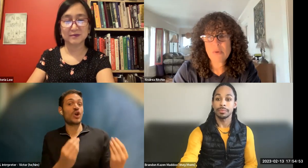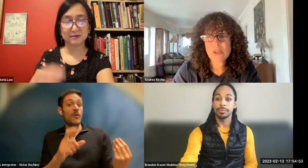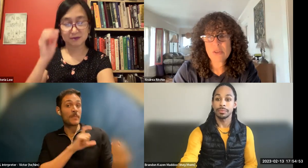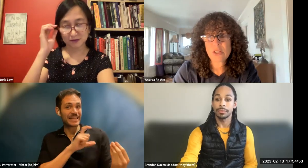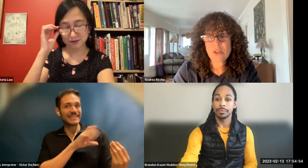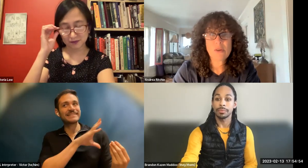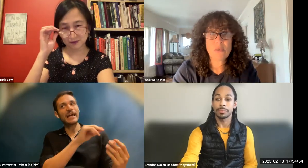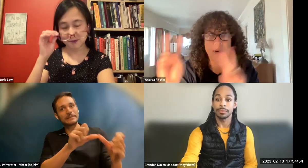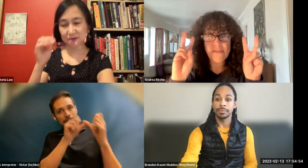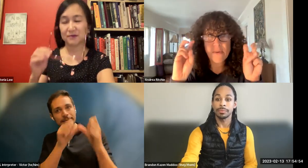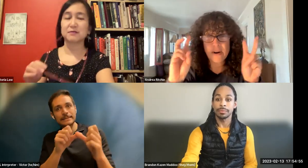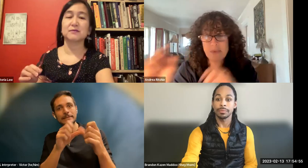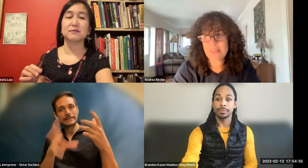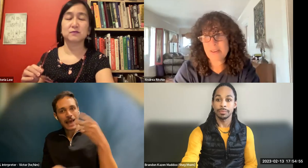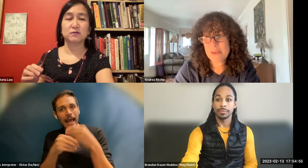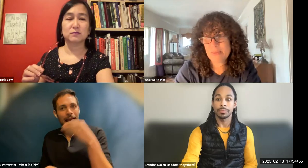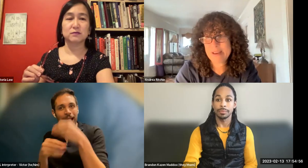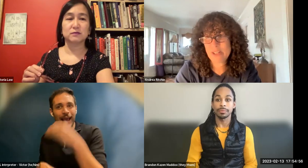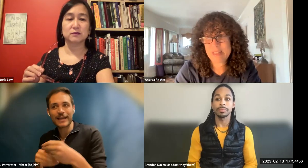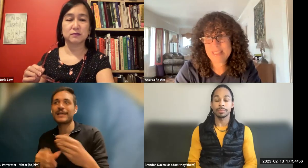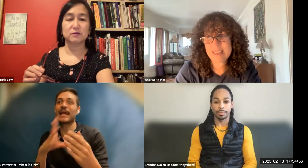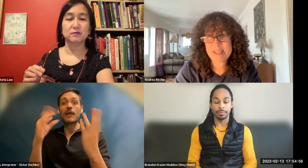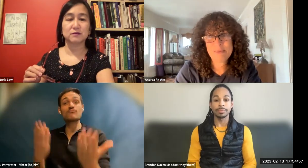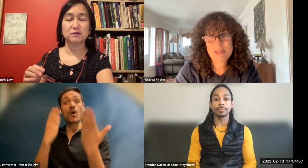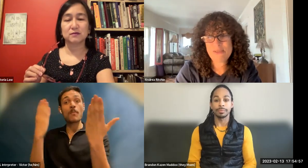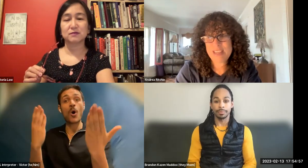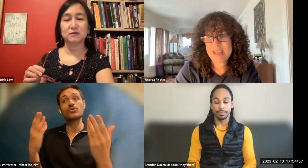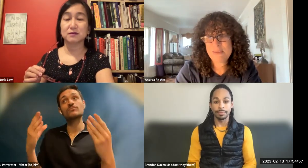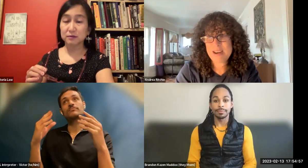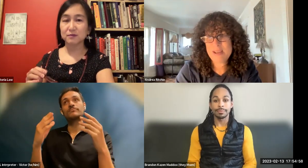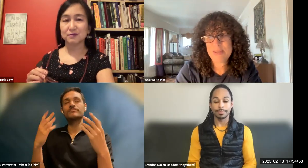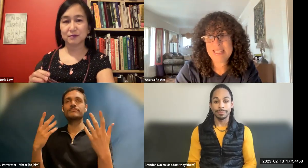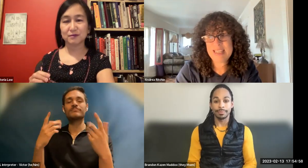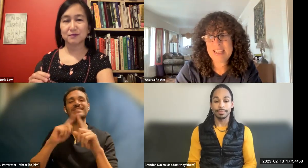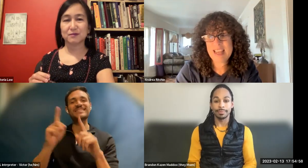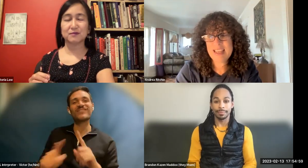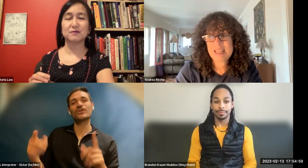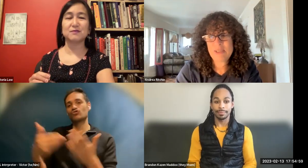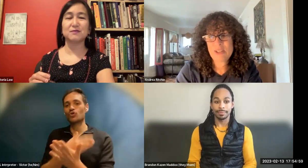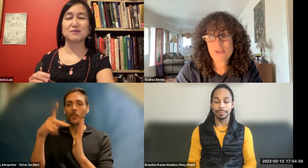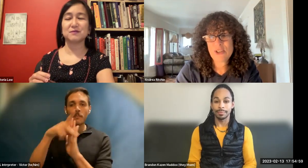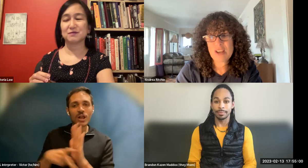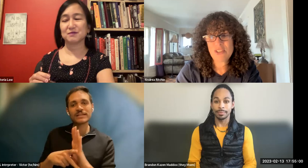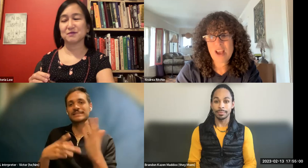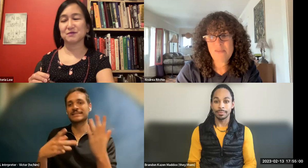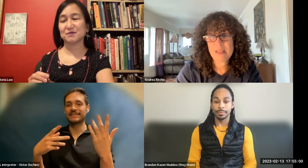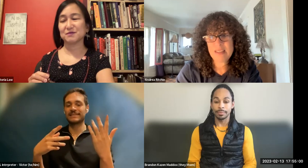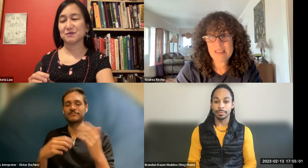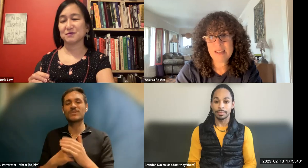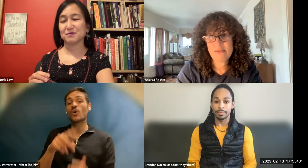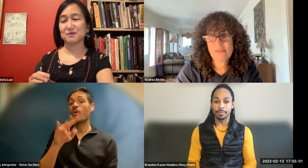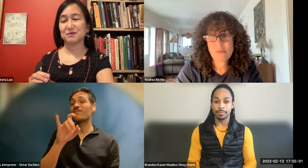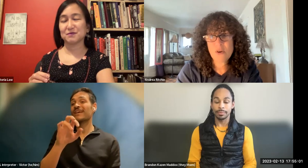common proposals to reform the criminal punishment system. So Vicky, where do you see substitution of